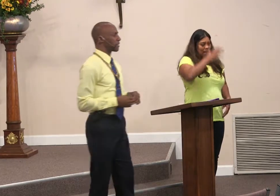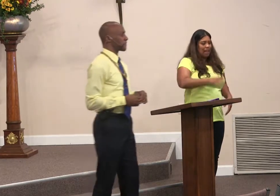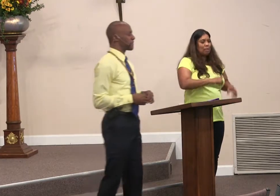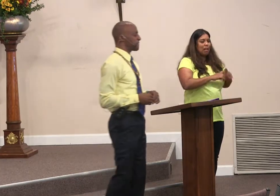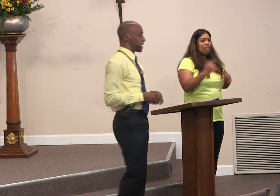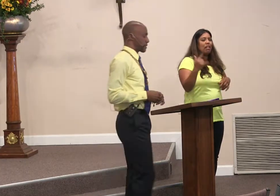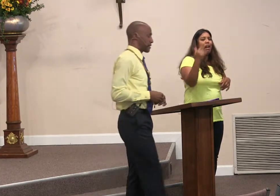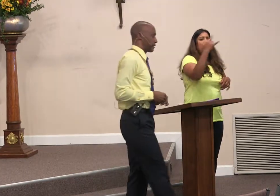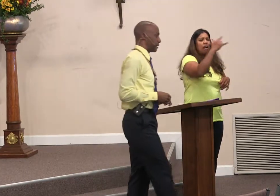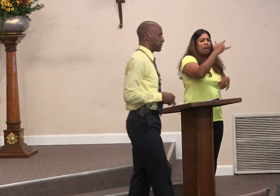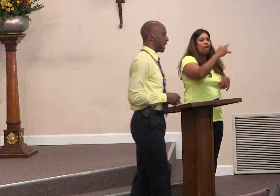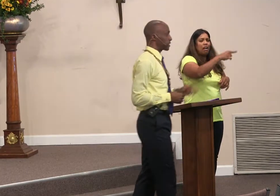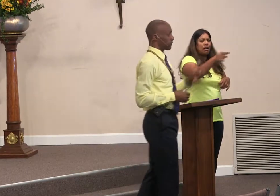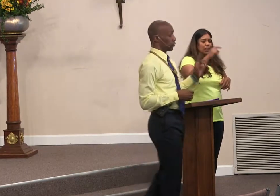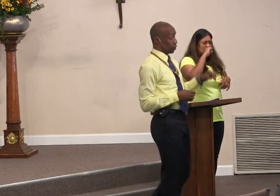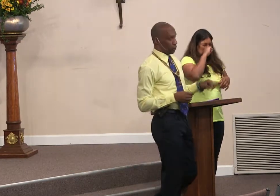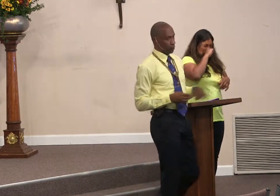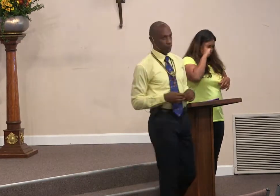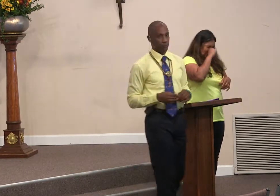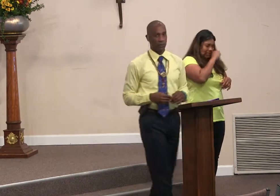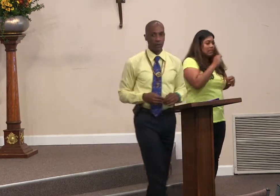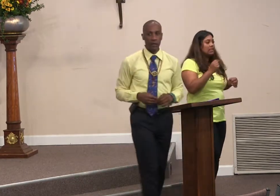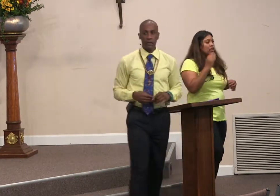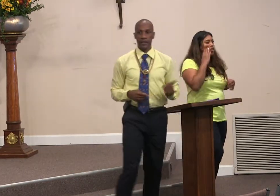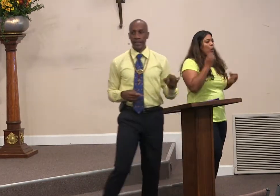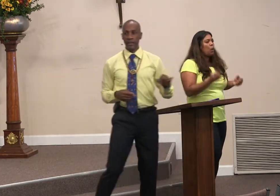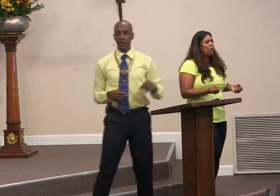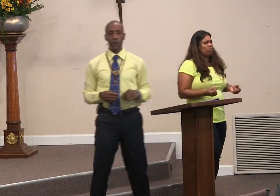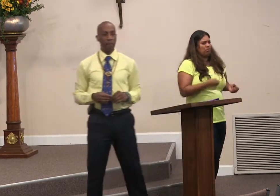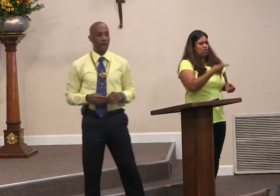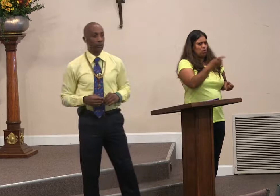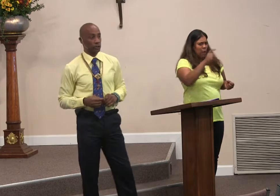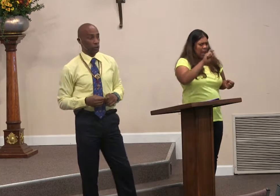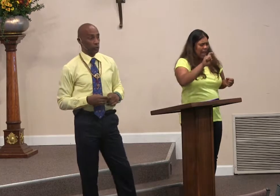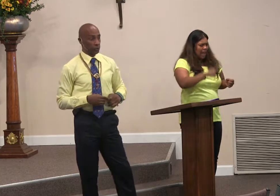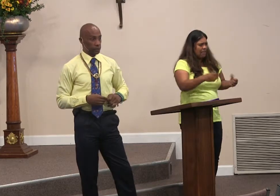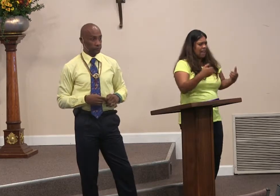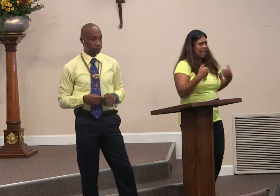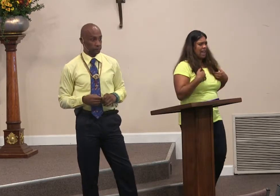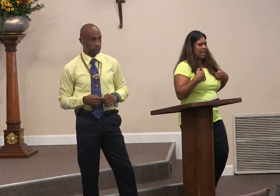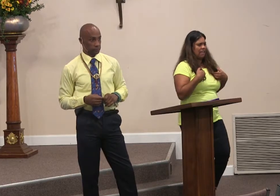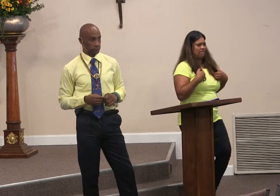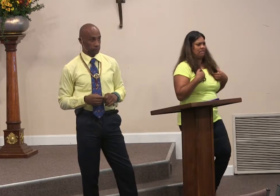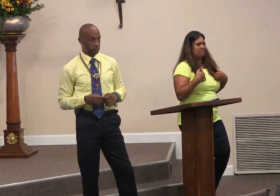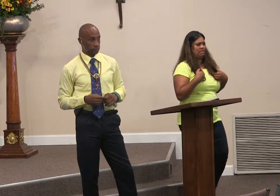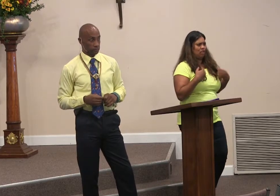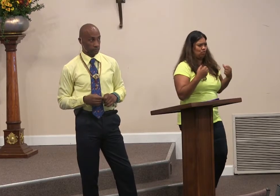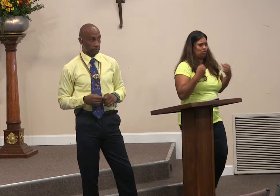realize the amount of faith that it takes for you to get into a metal tube